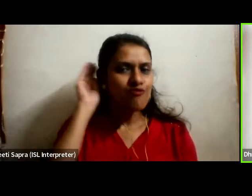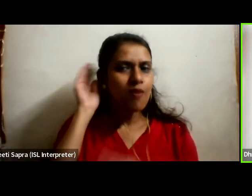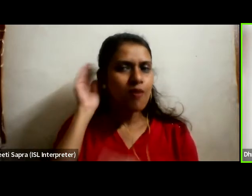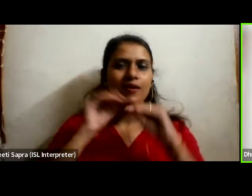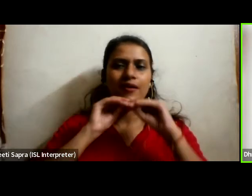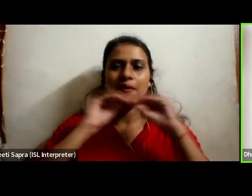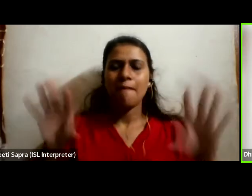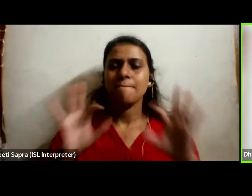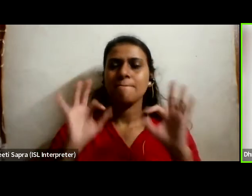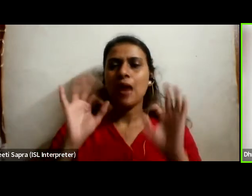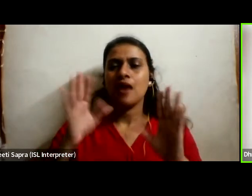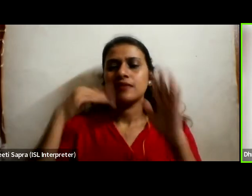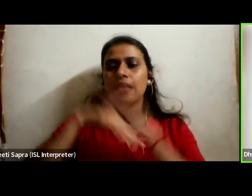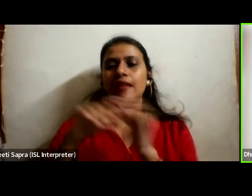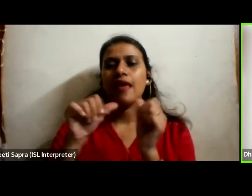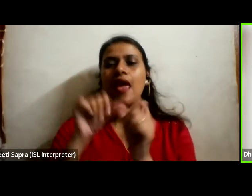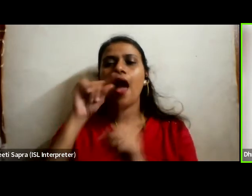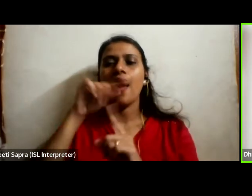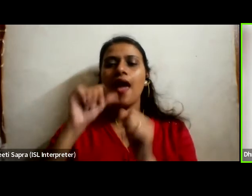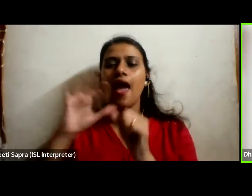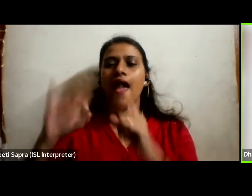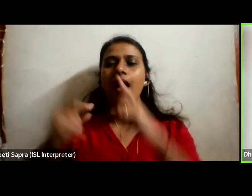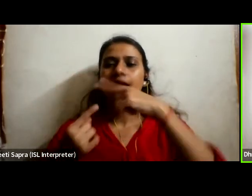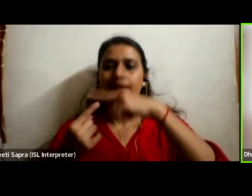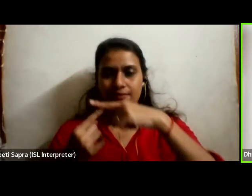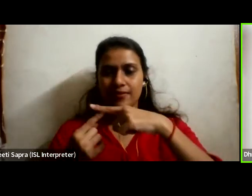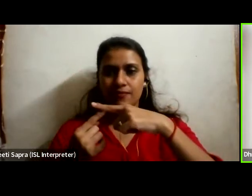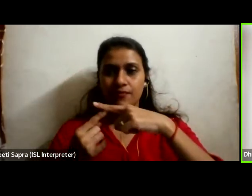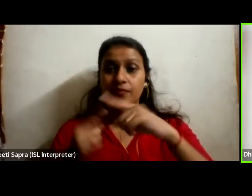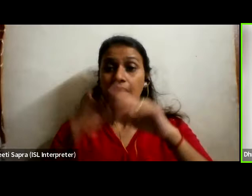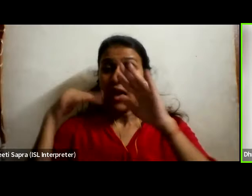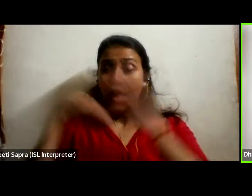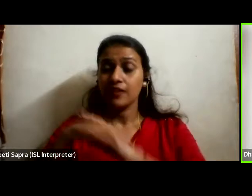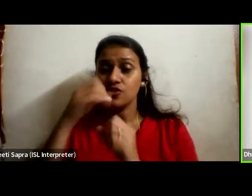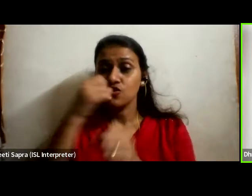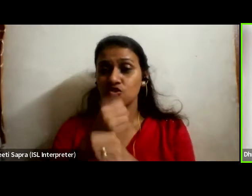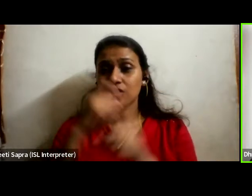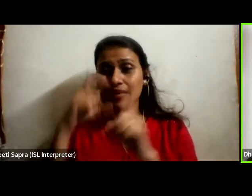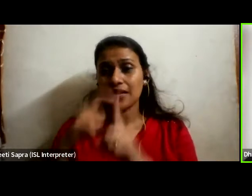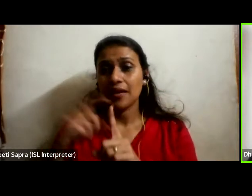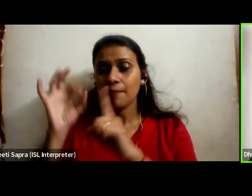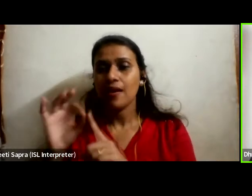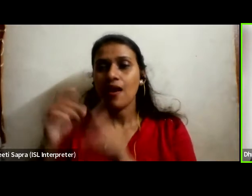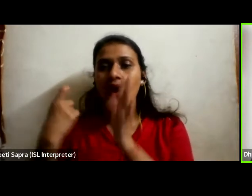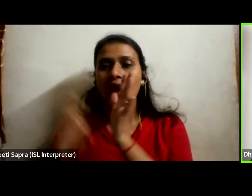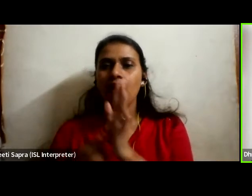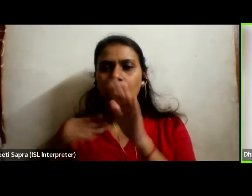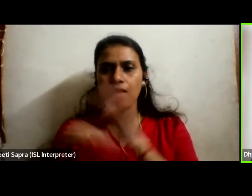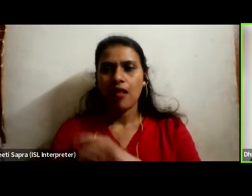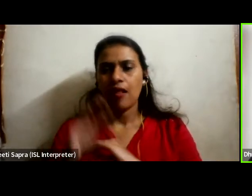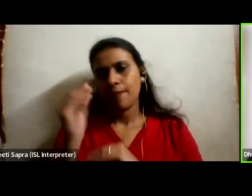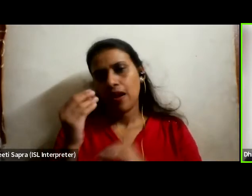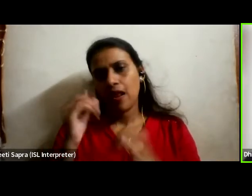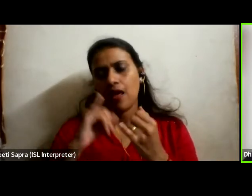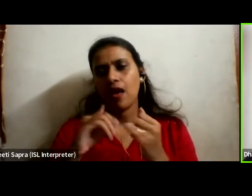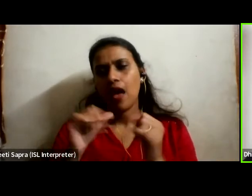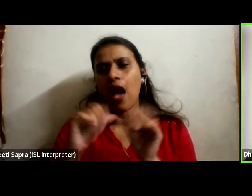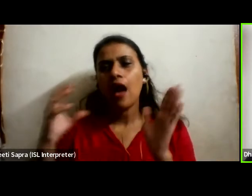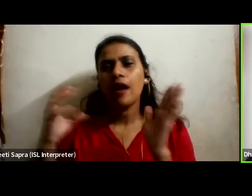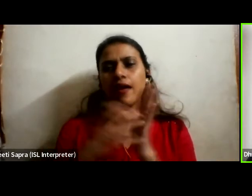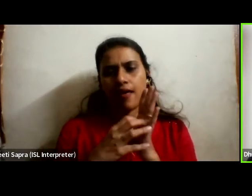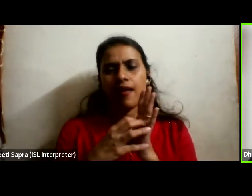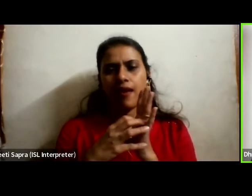section of the AI Act can be used for the impact assessment under the GDPR in Article 35.